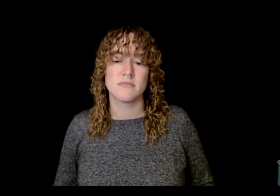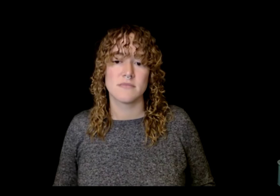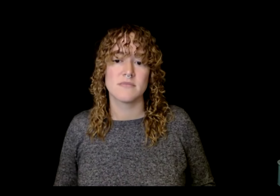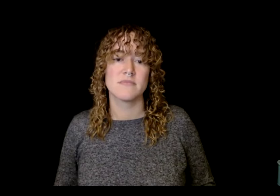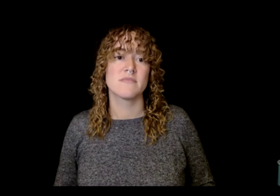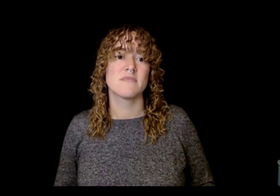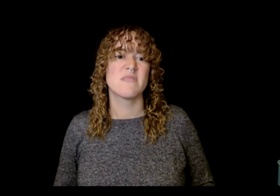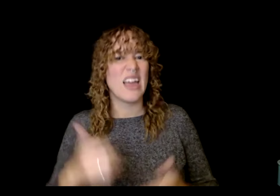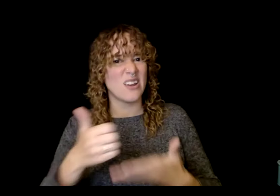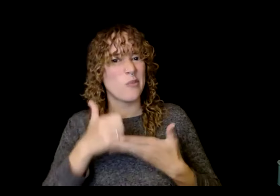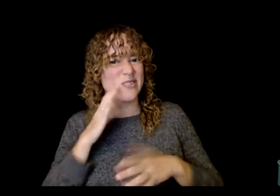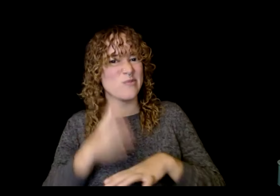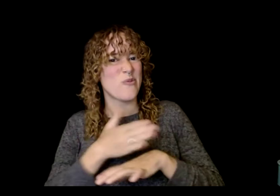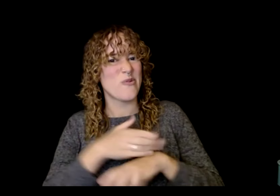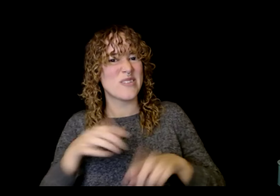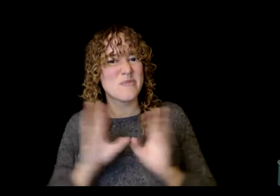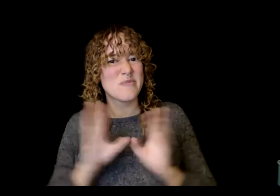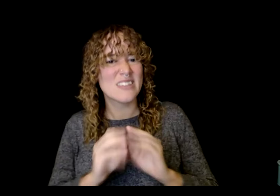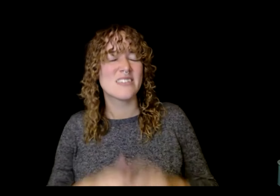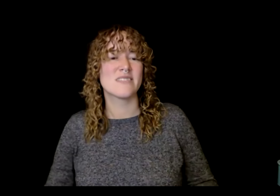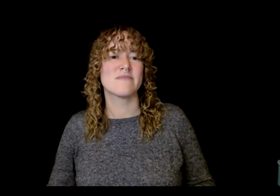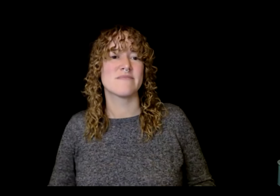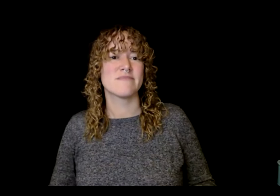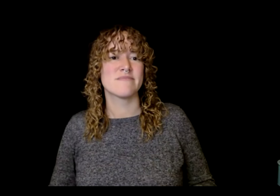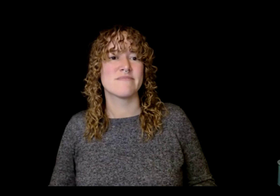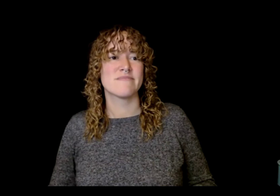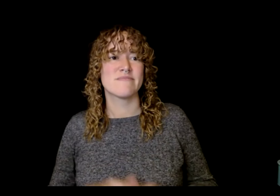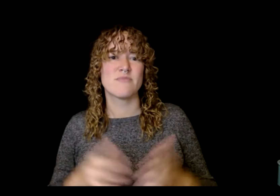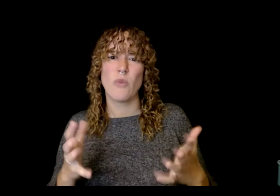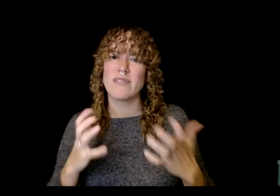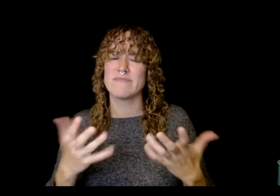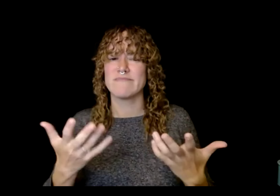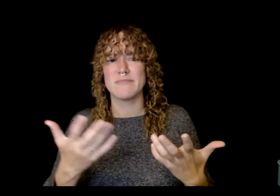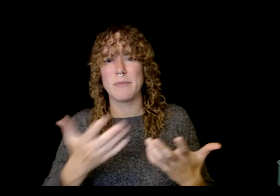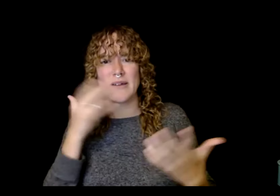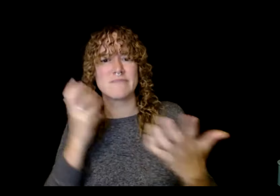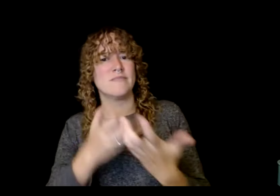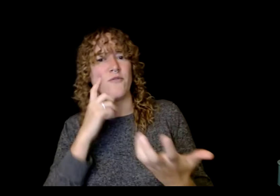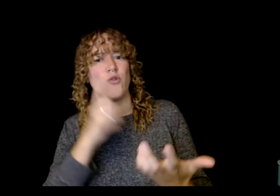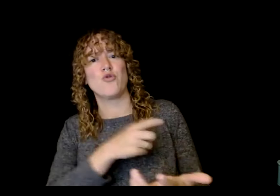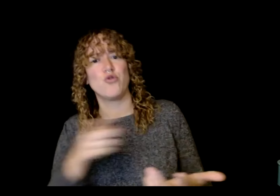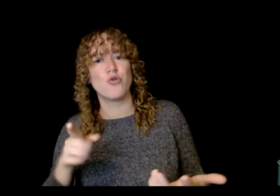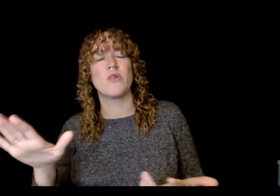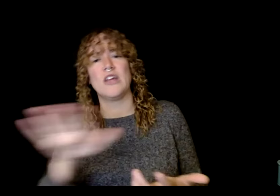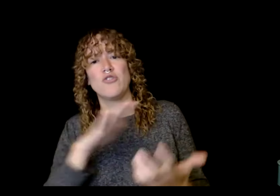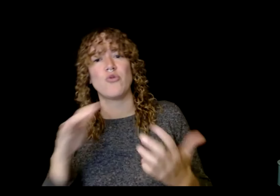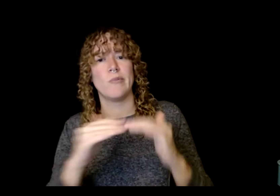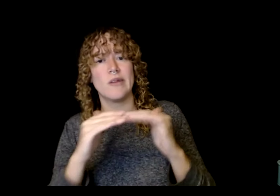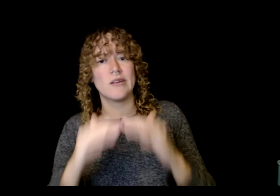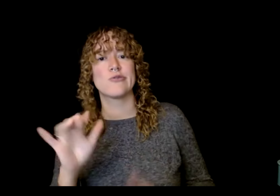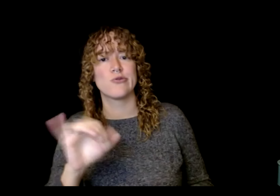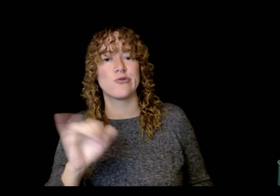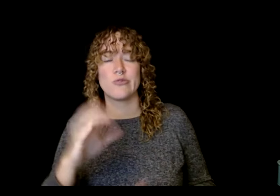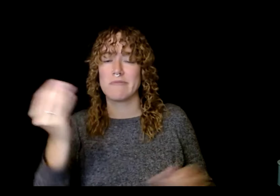us make these meetings better and more productive for you and your colleagues. So please give us